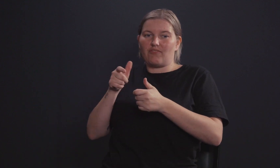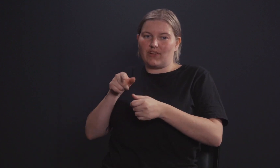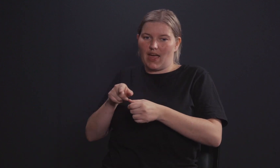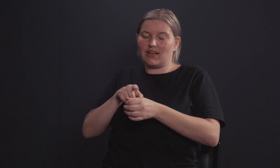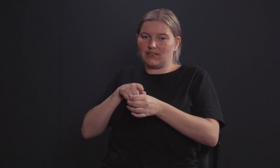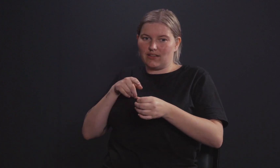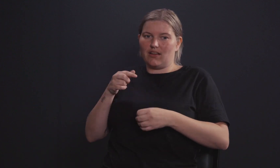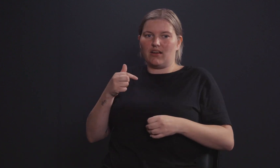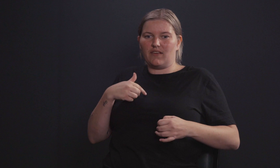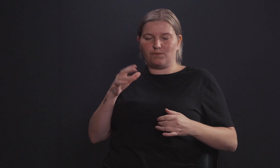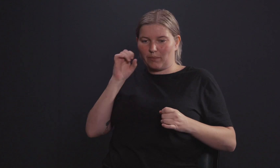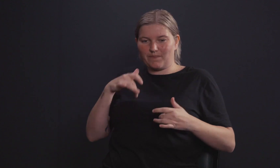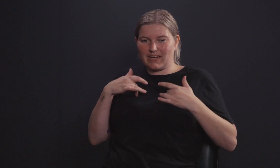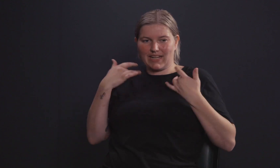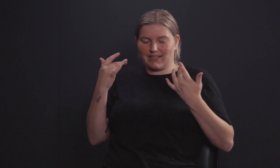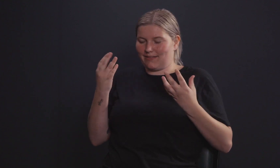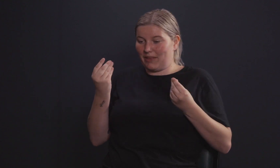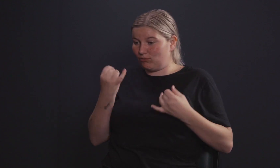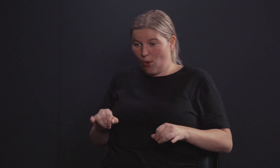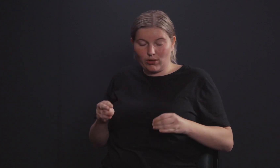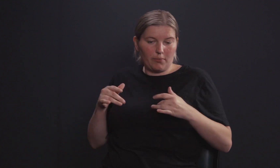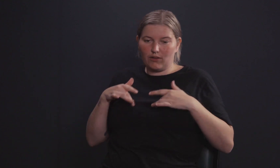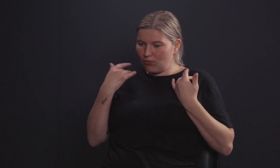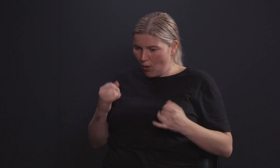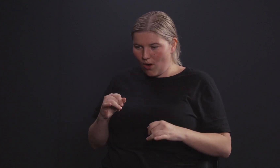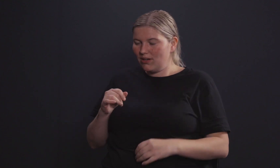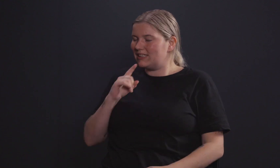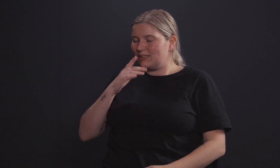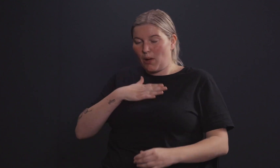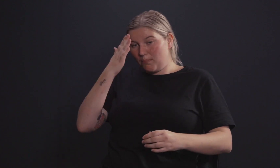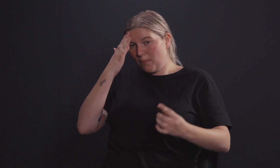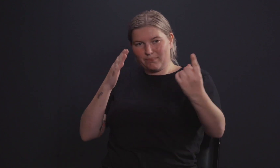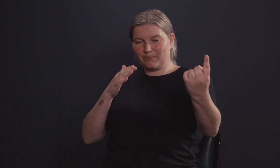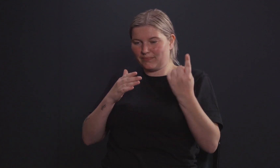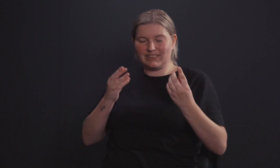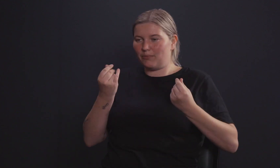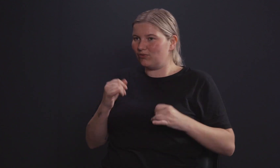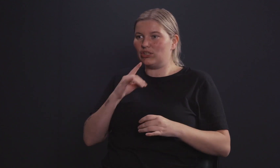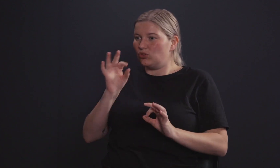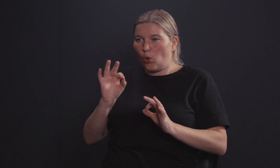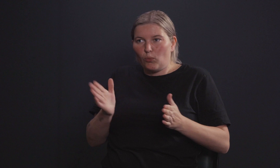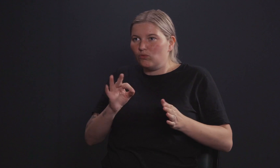As soon as the instrument was taken out, I could feel that something was wrong. Mum was there, and I told her that something didn't feel